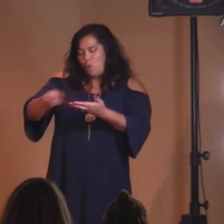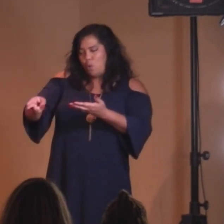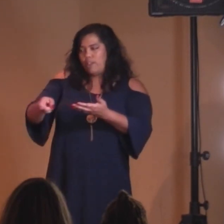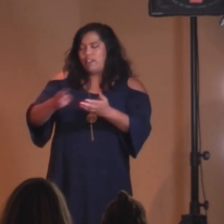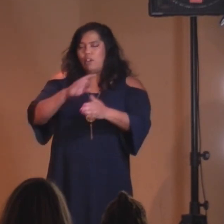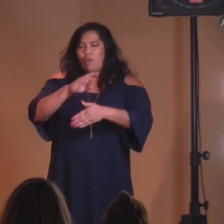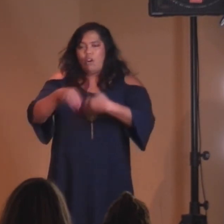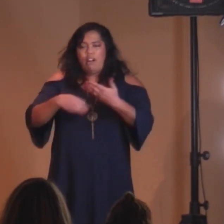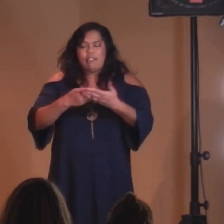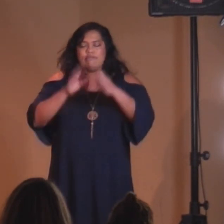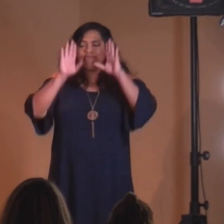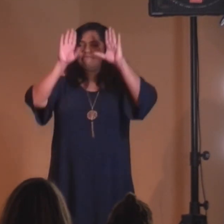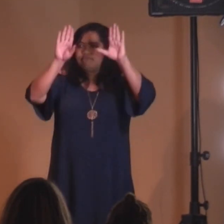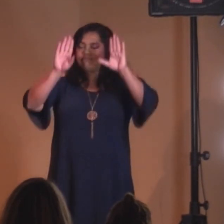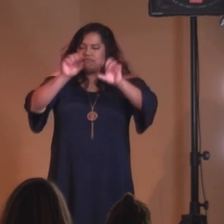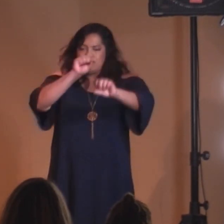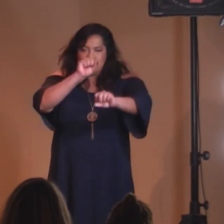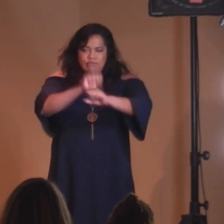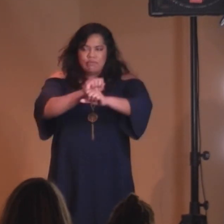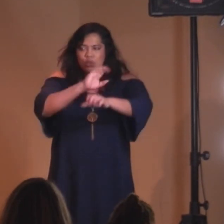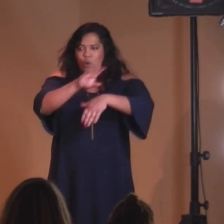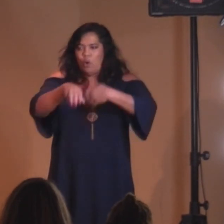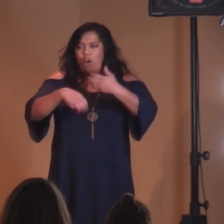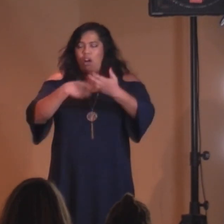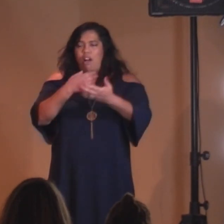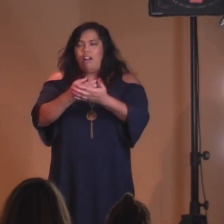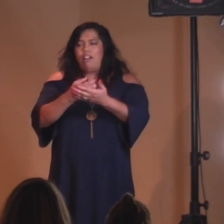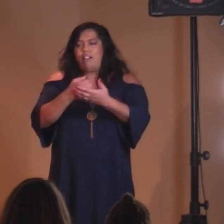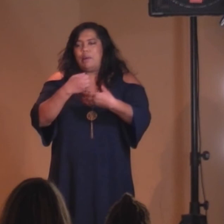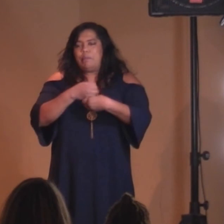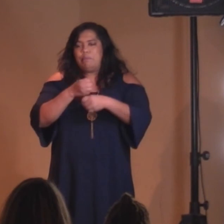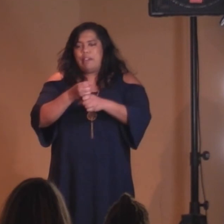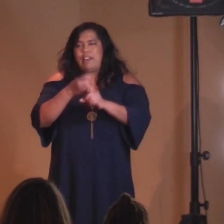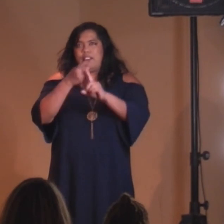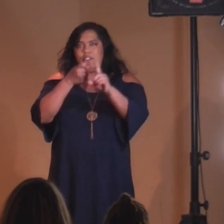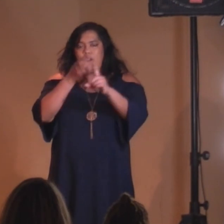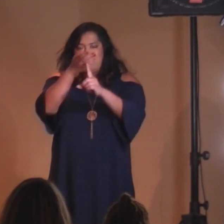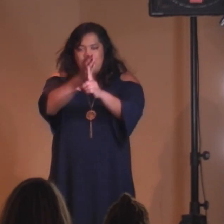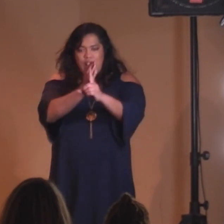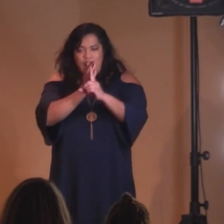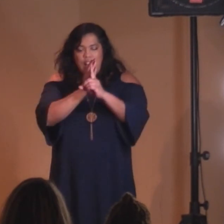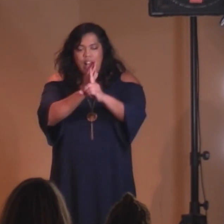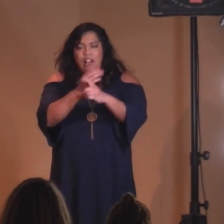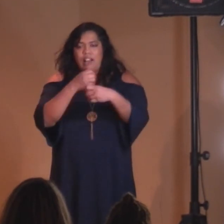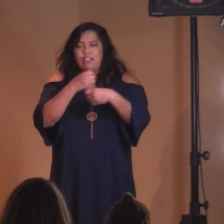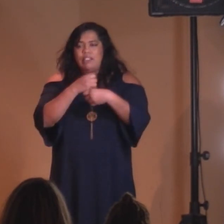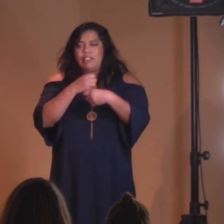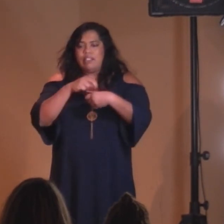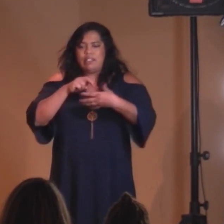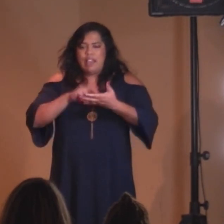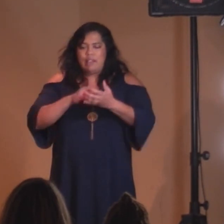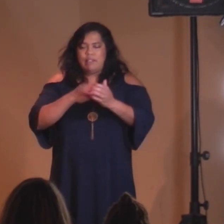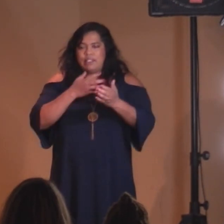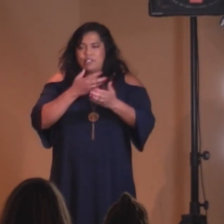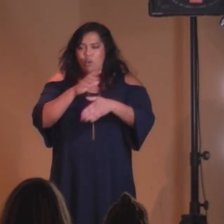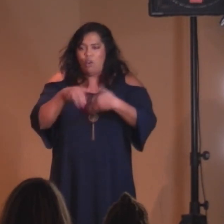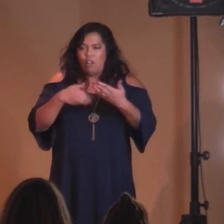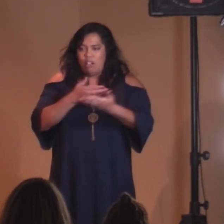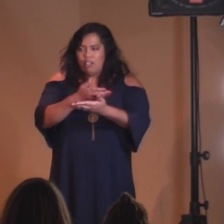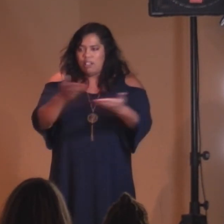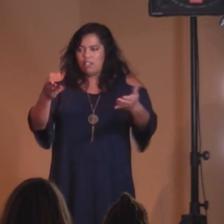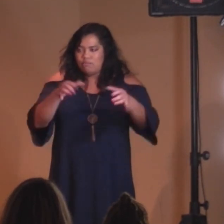every incarnating form of God must also be absolute magnificence personified.